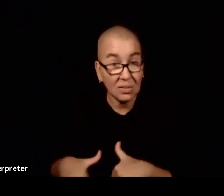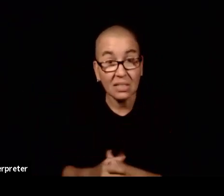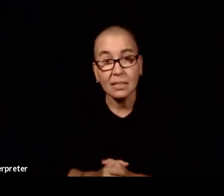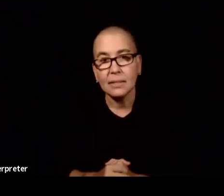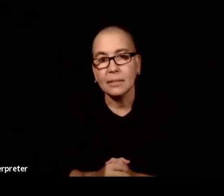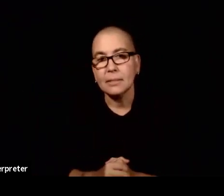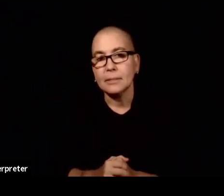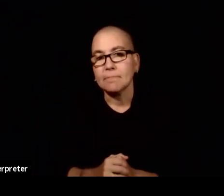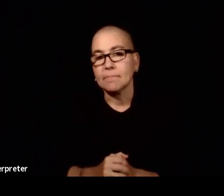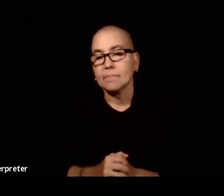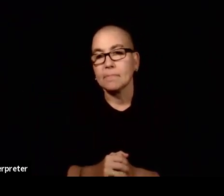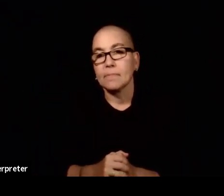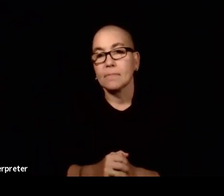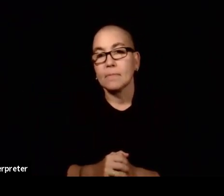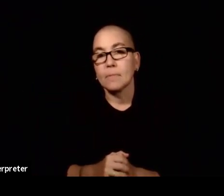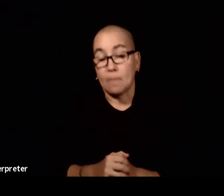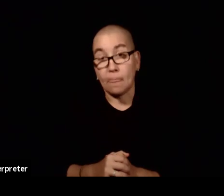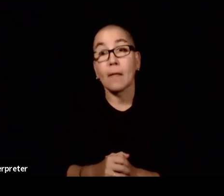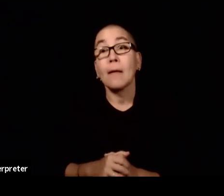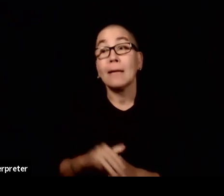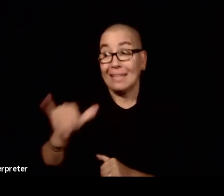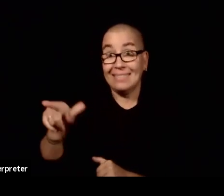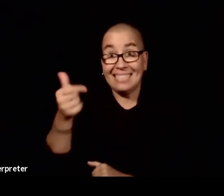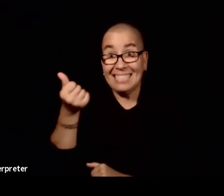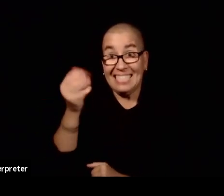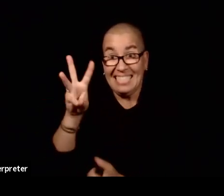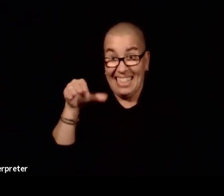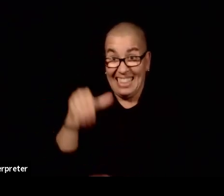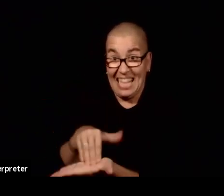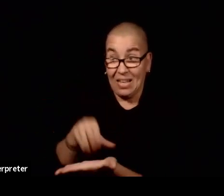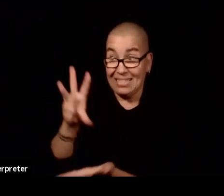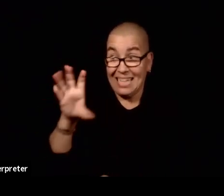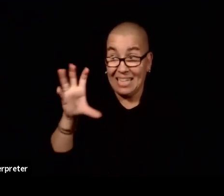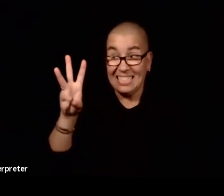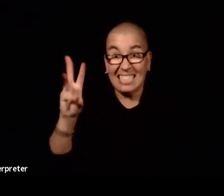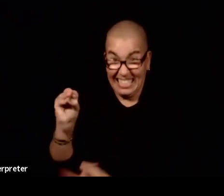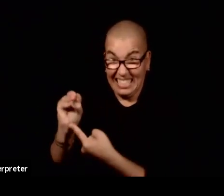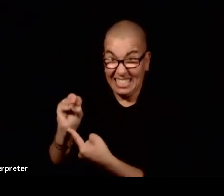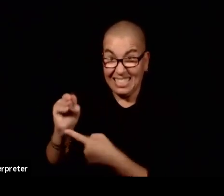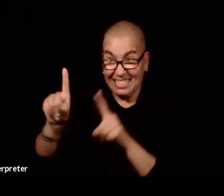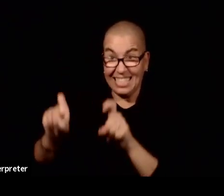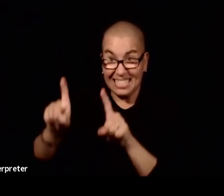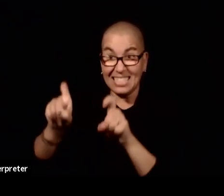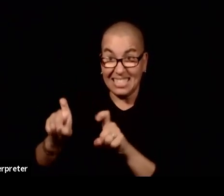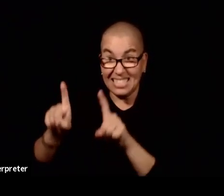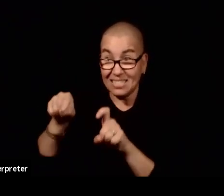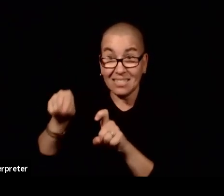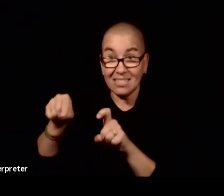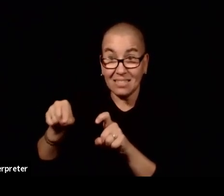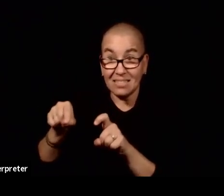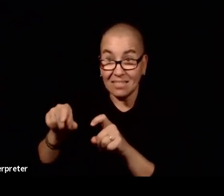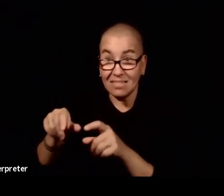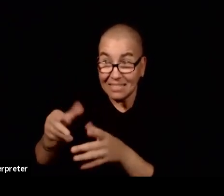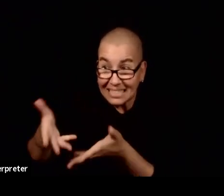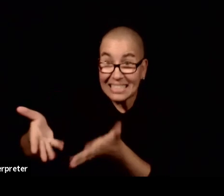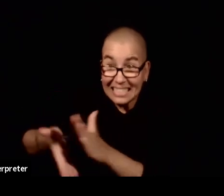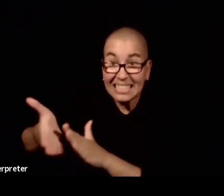that means that our testing volume week over week, we saw